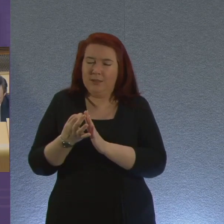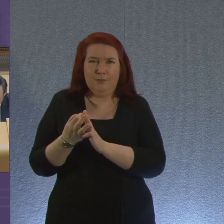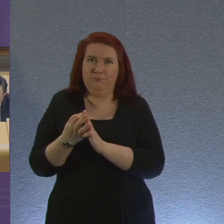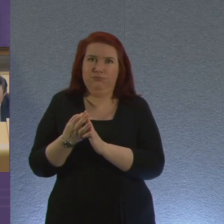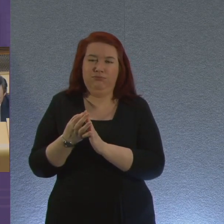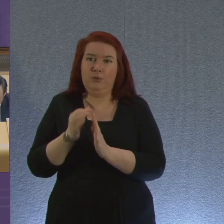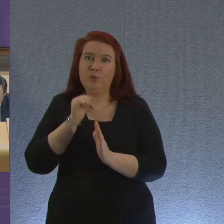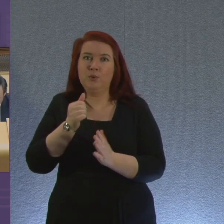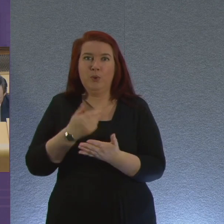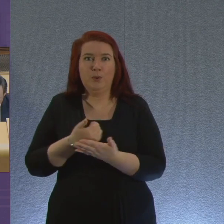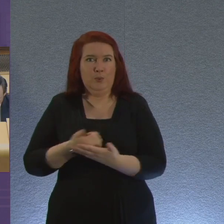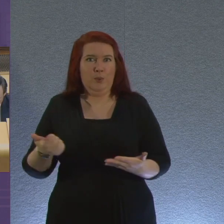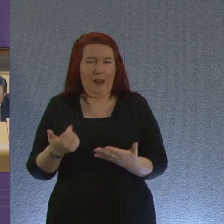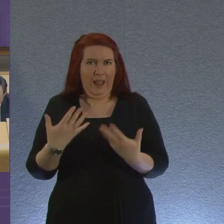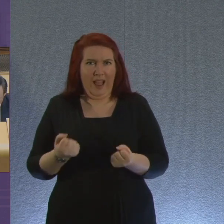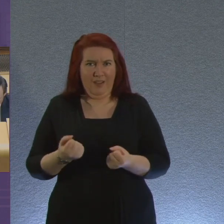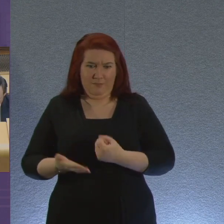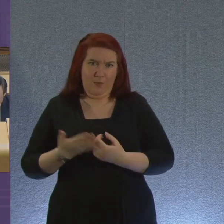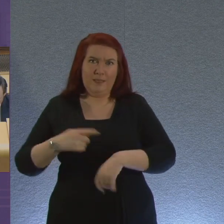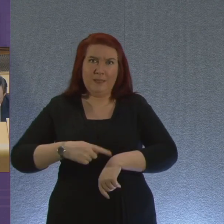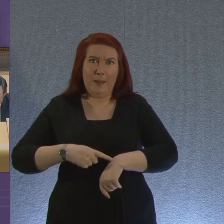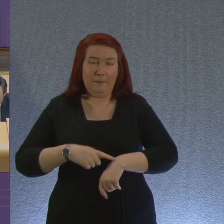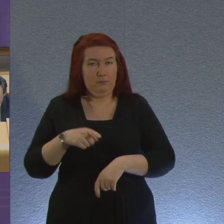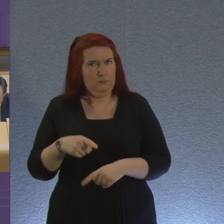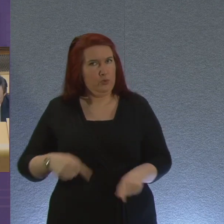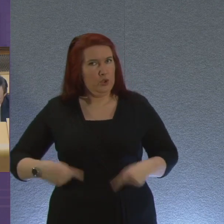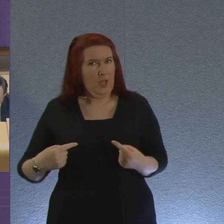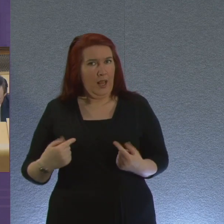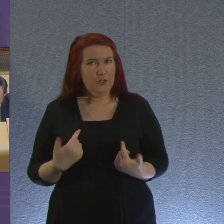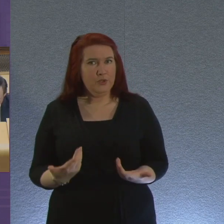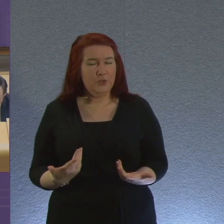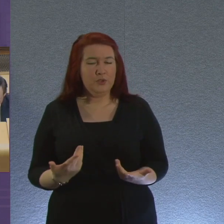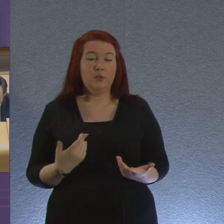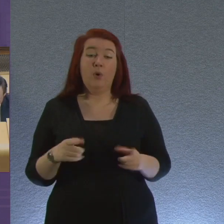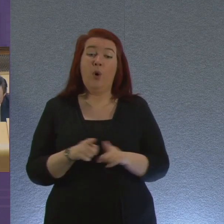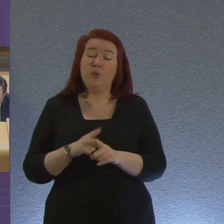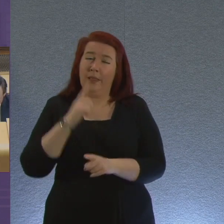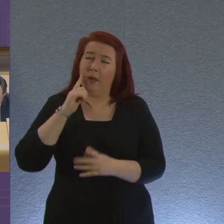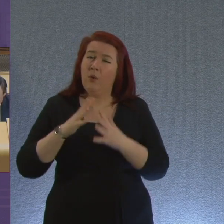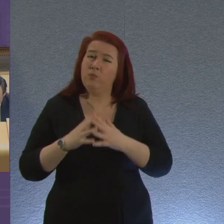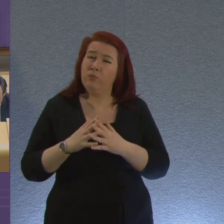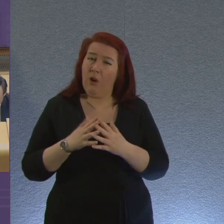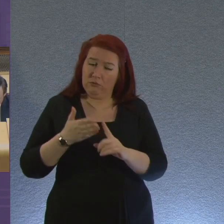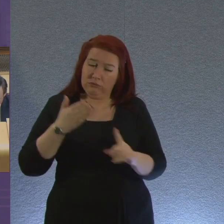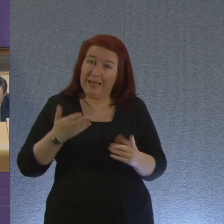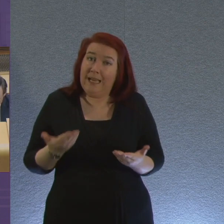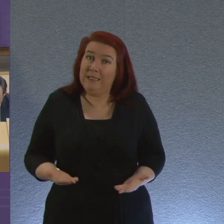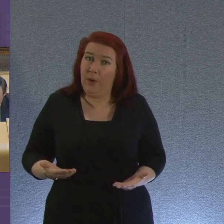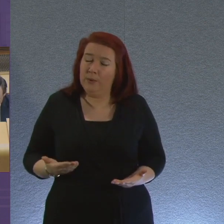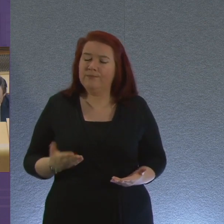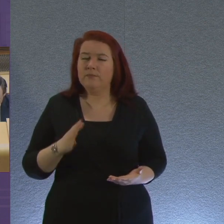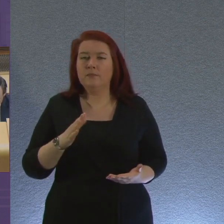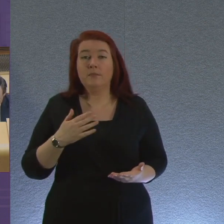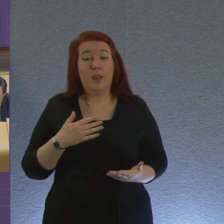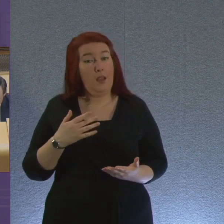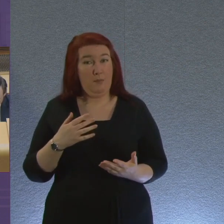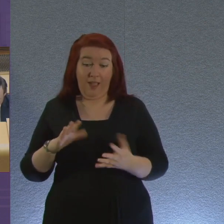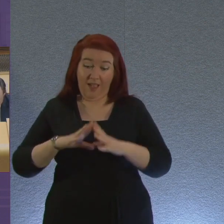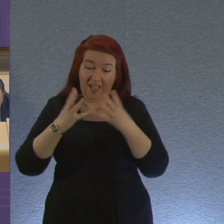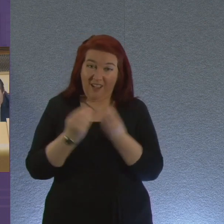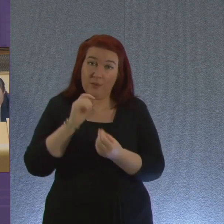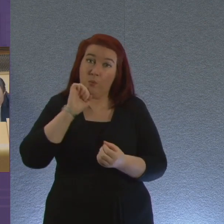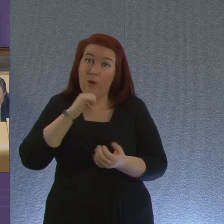that is a challenge for all of us. And I think we should recognise at this stage that it is likely that we will not get everything right in